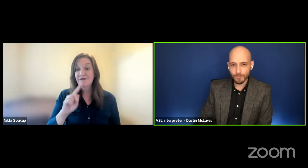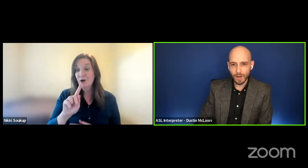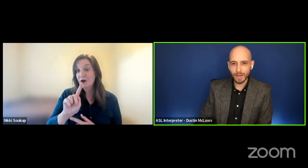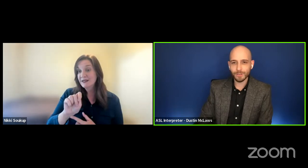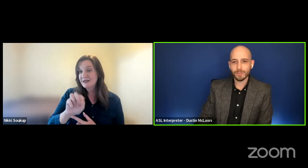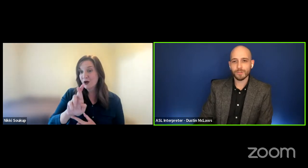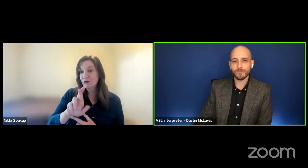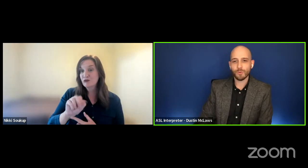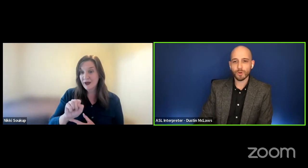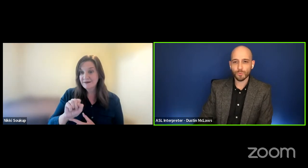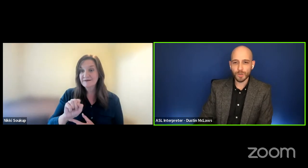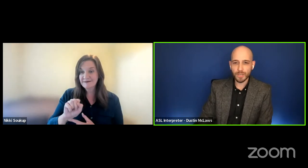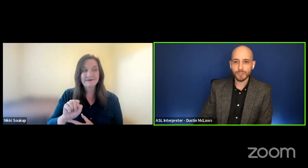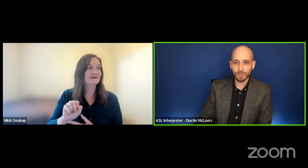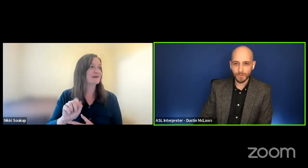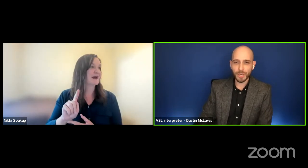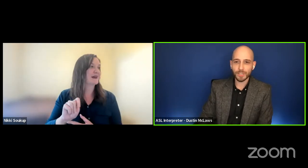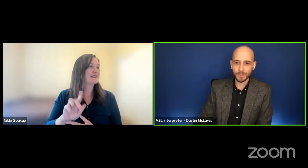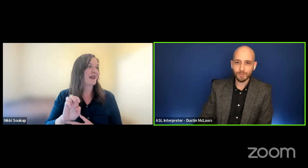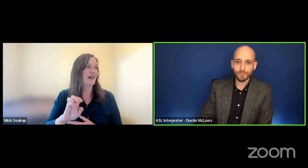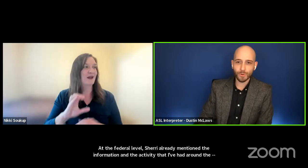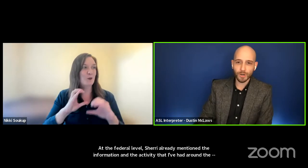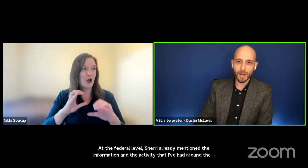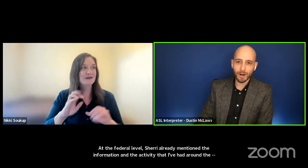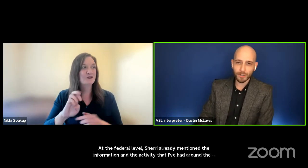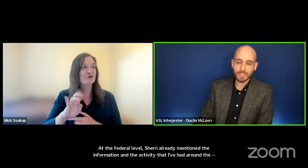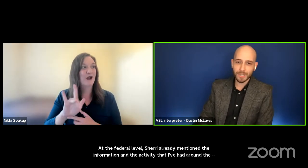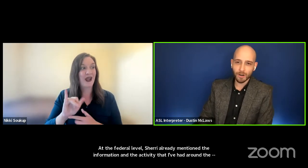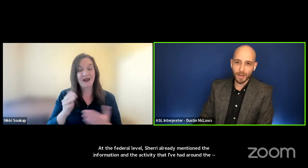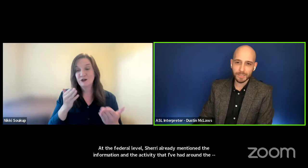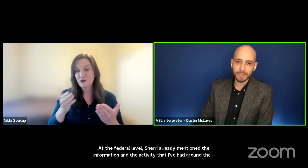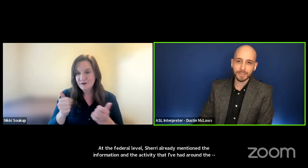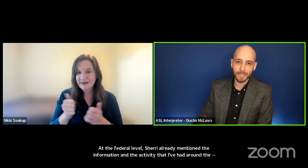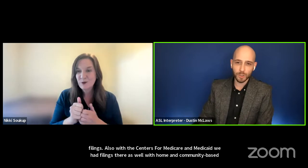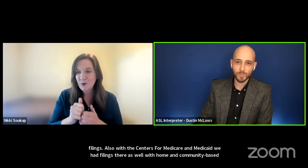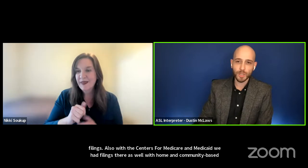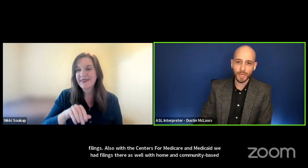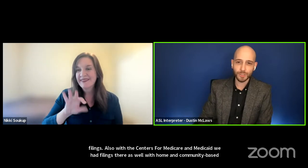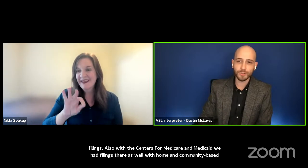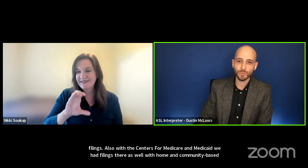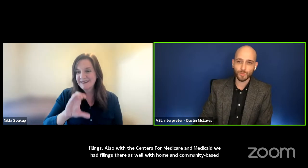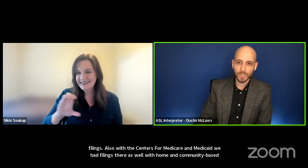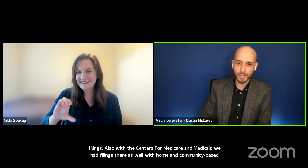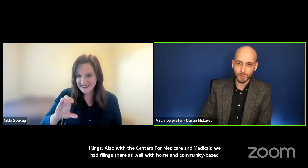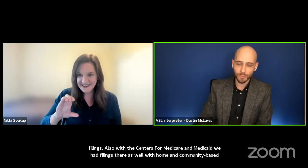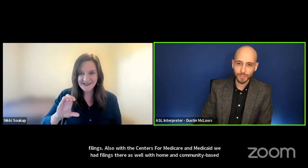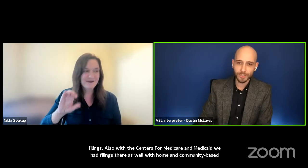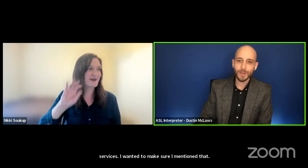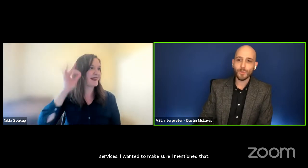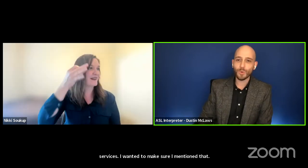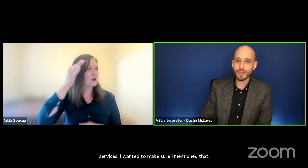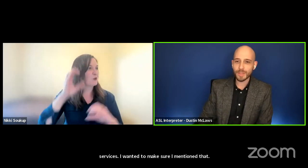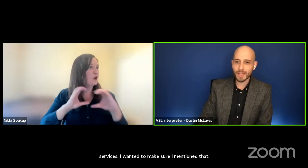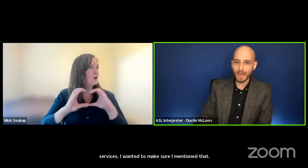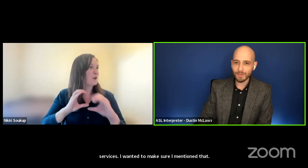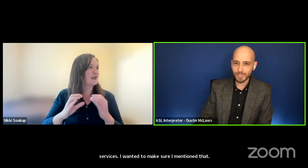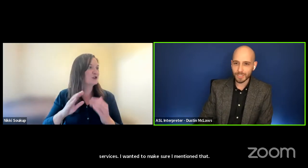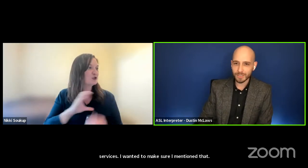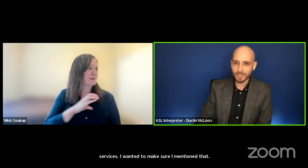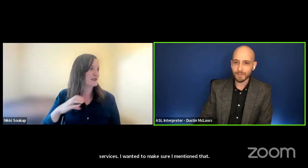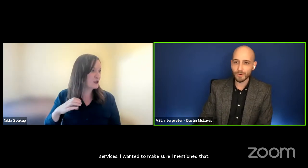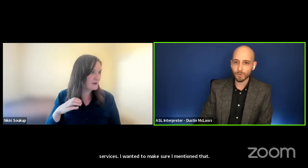We also filed for recertification for our TRS, Telecommunications Relay Service, with